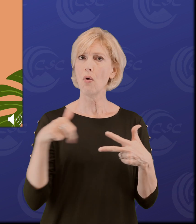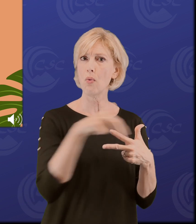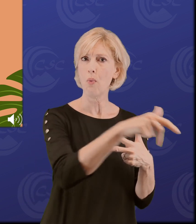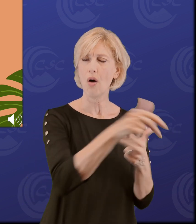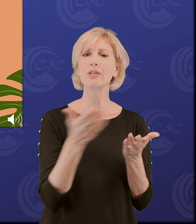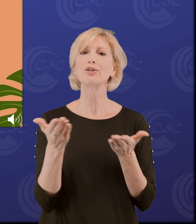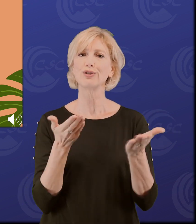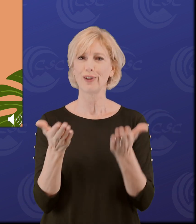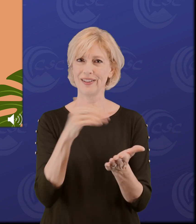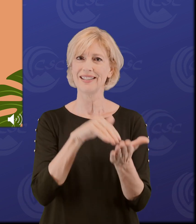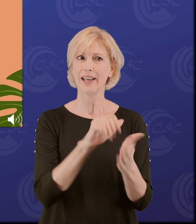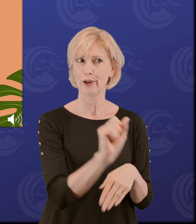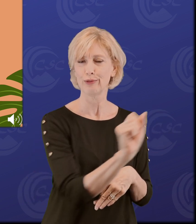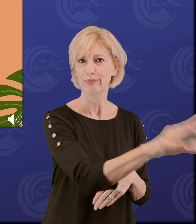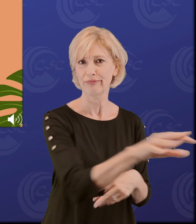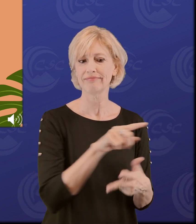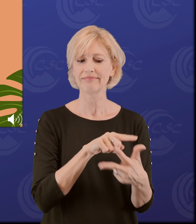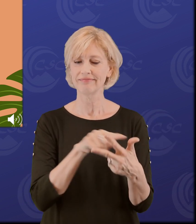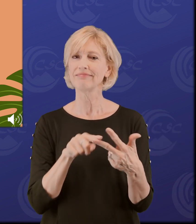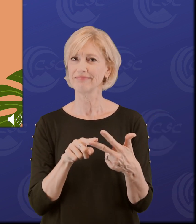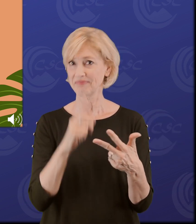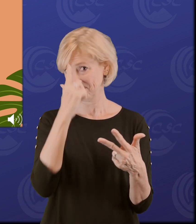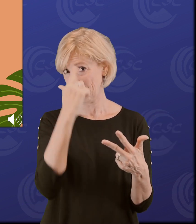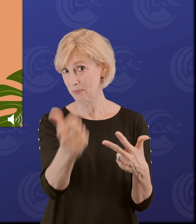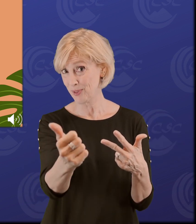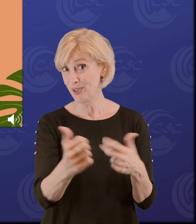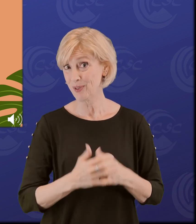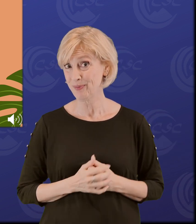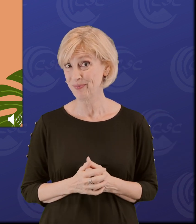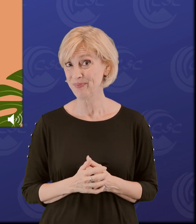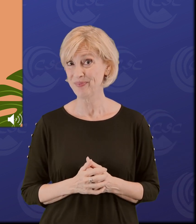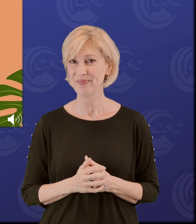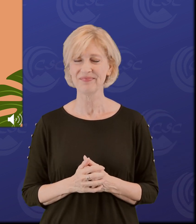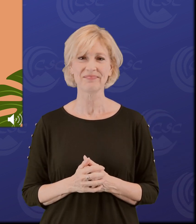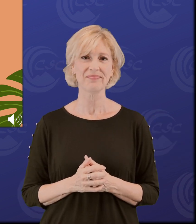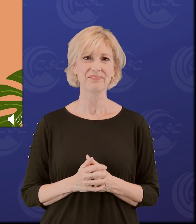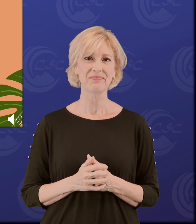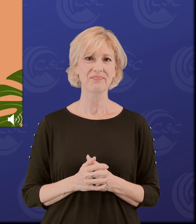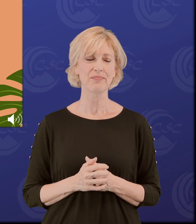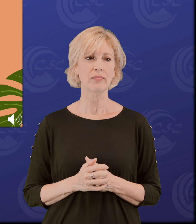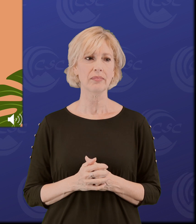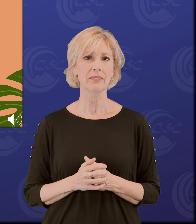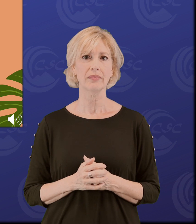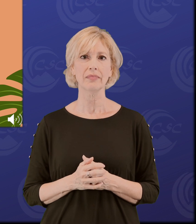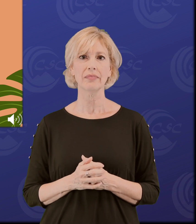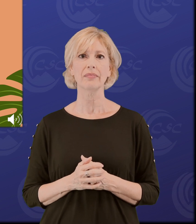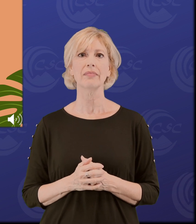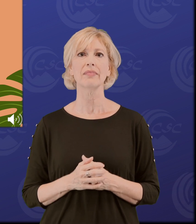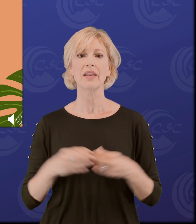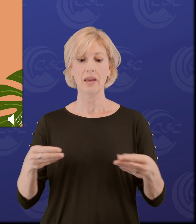center. The return envelope is addressed and includes postage, so all you need to do is drop it in the mail.